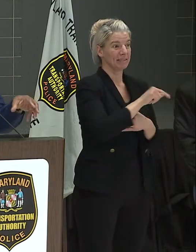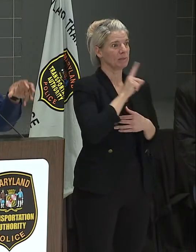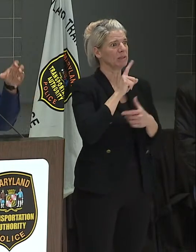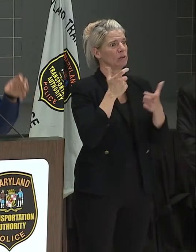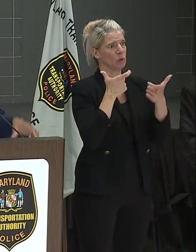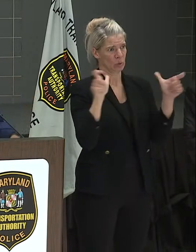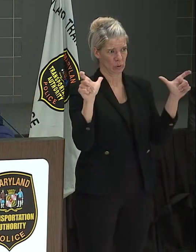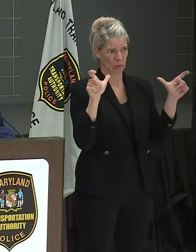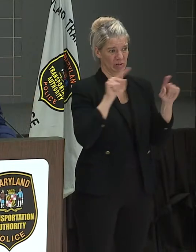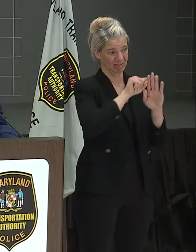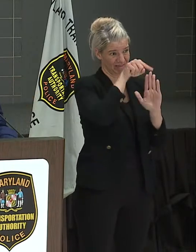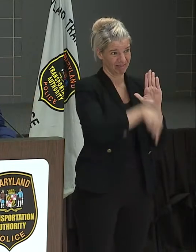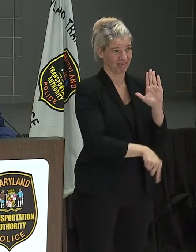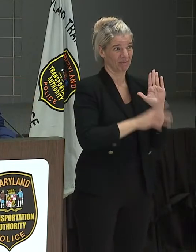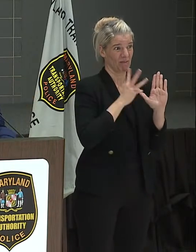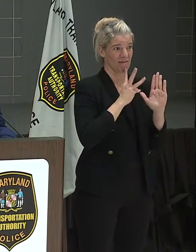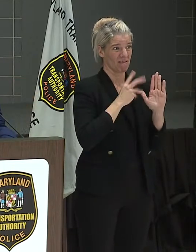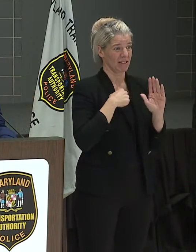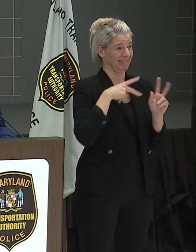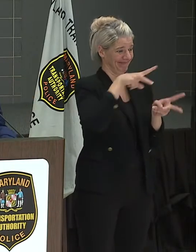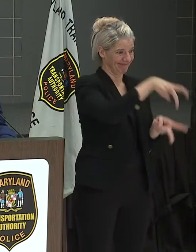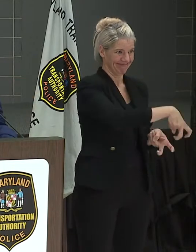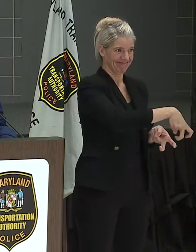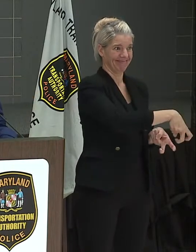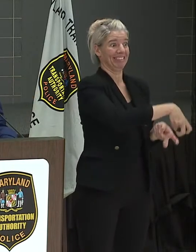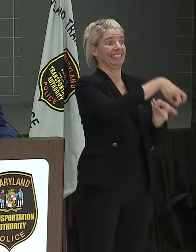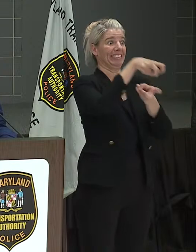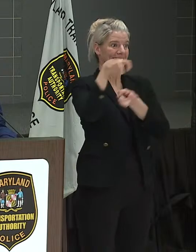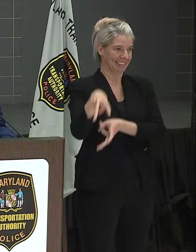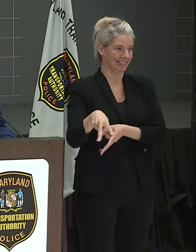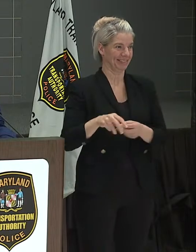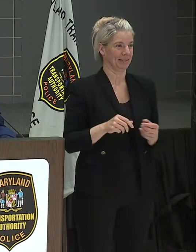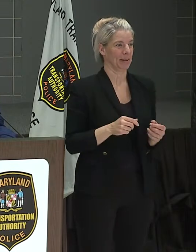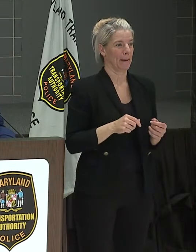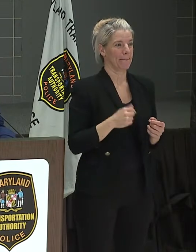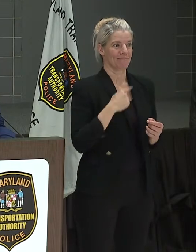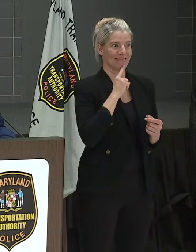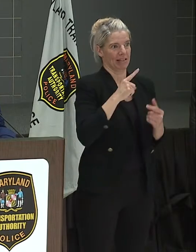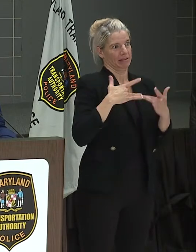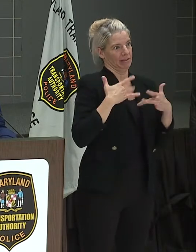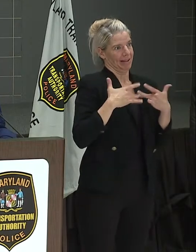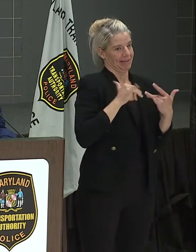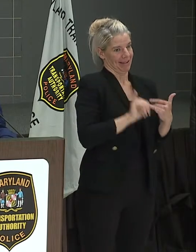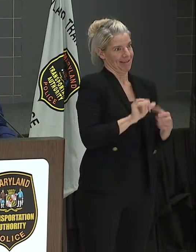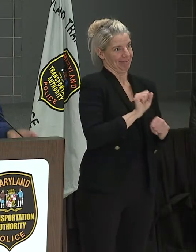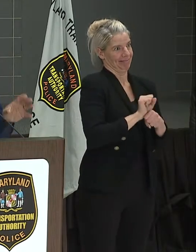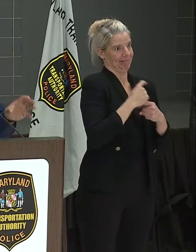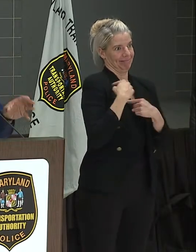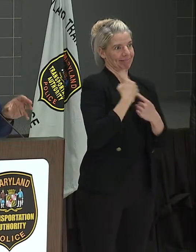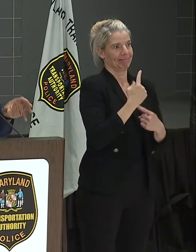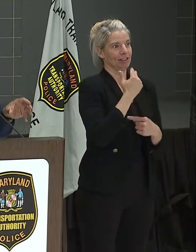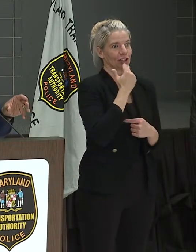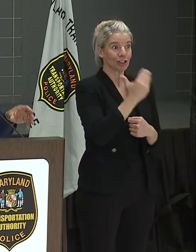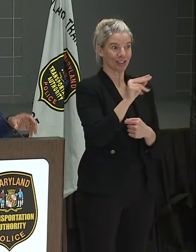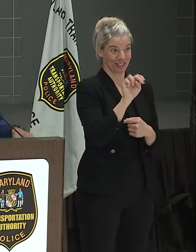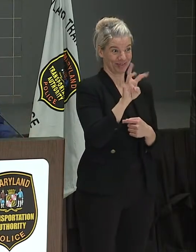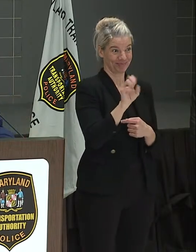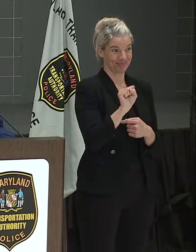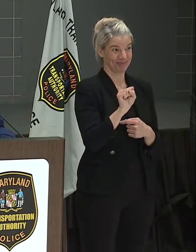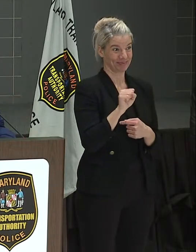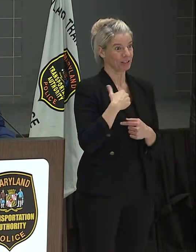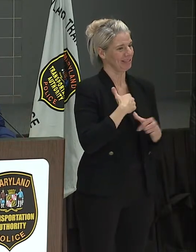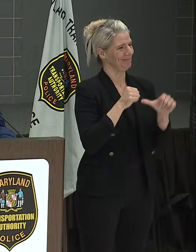I believe we're rigging it up right now. So we're excited about this work. This is great news as it keeps us on